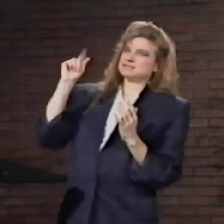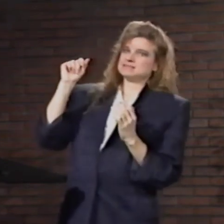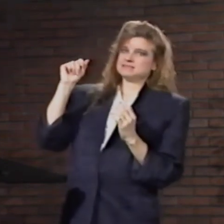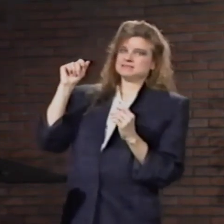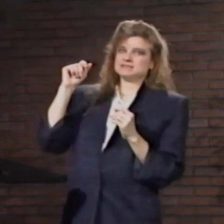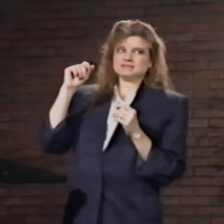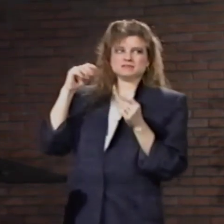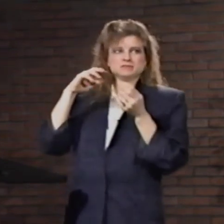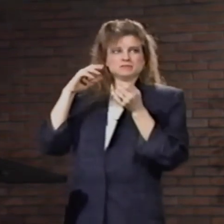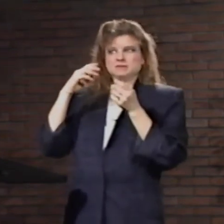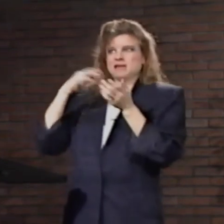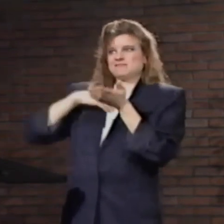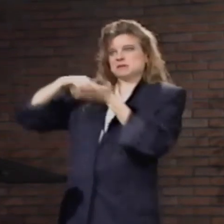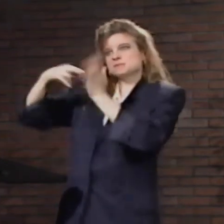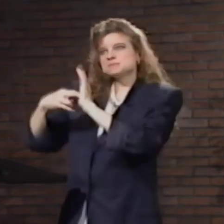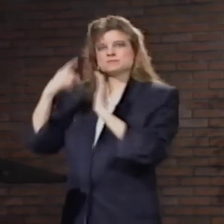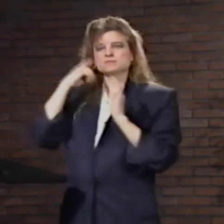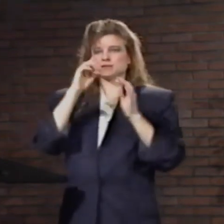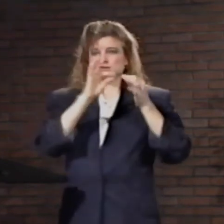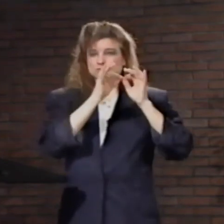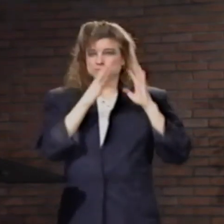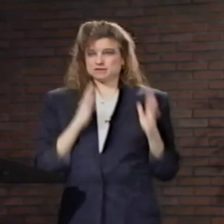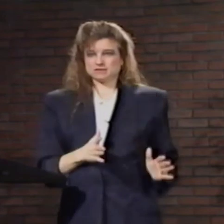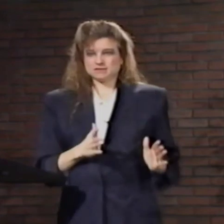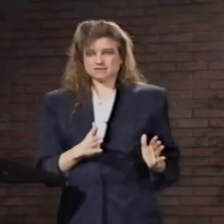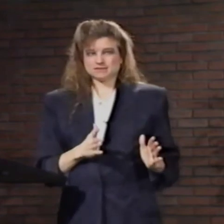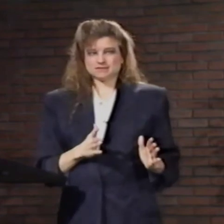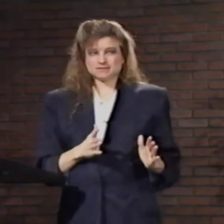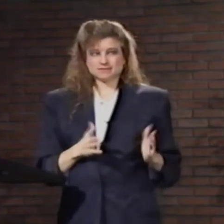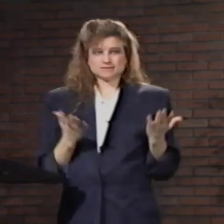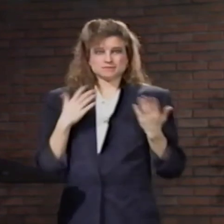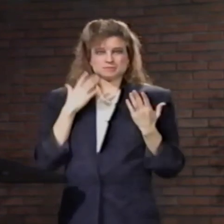So, that is how the ADA relates to interpreters.